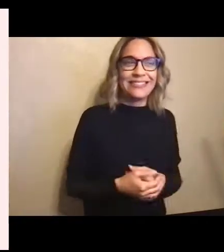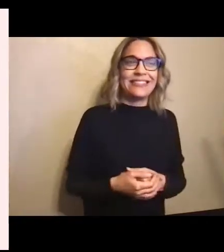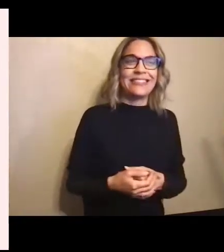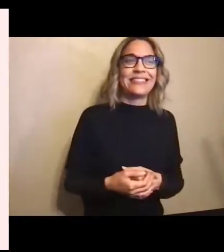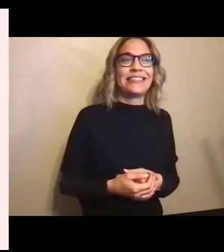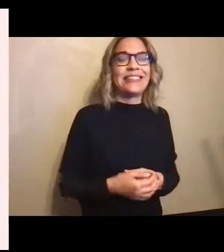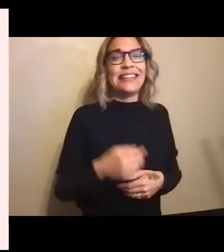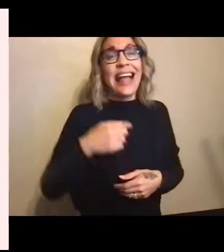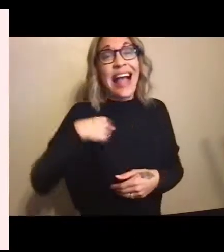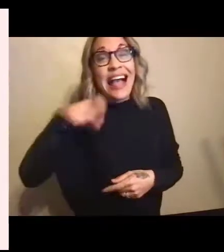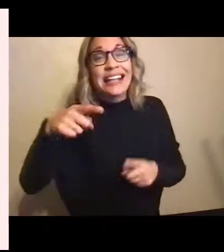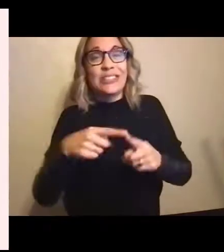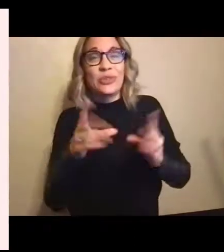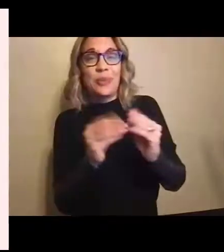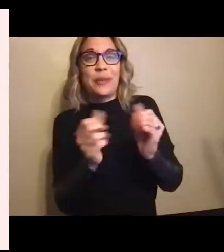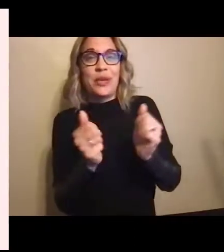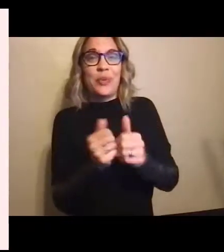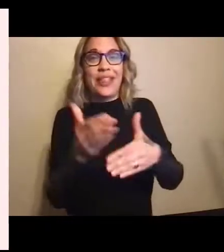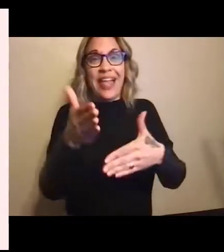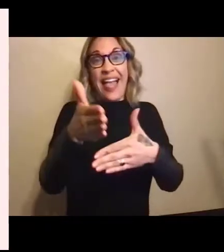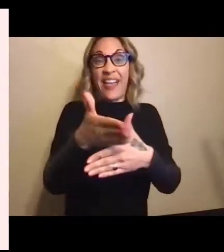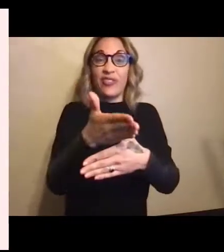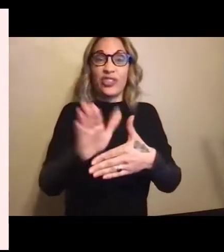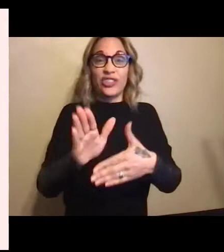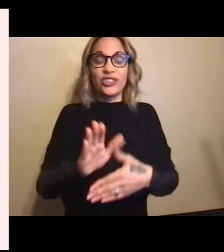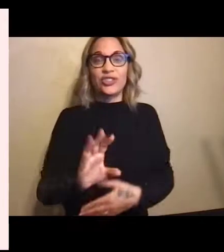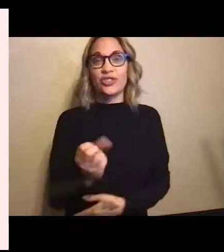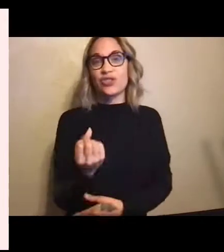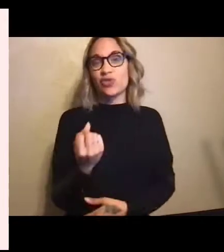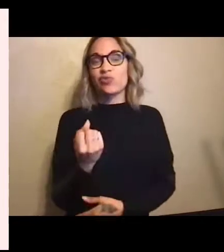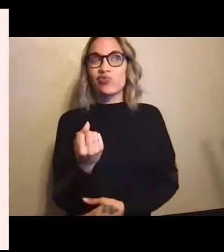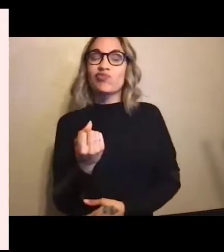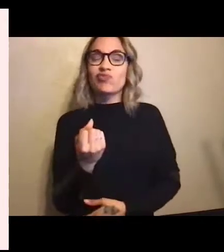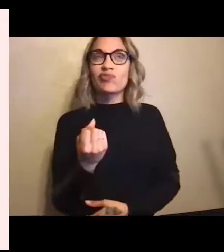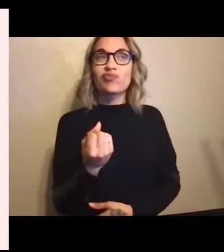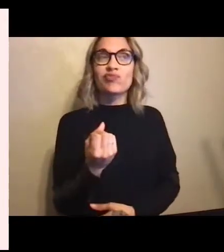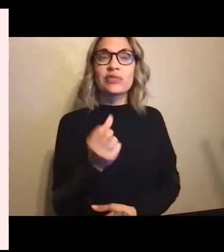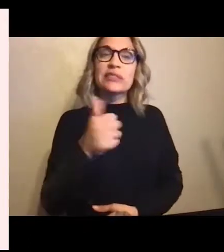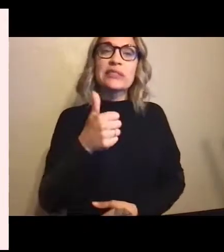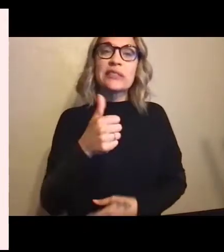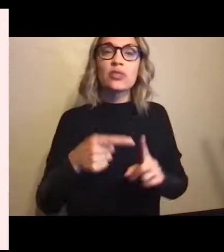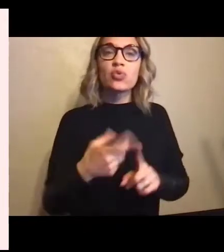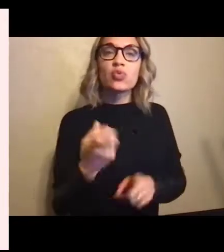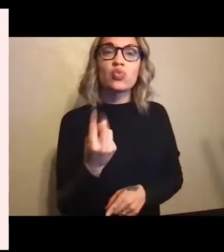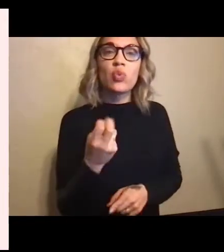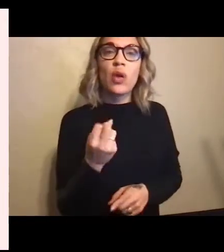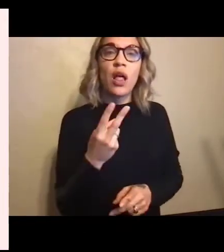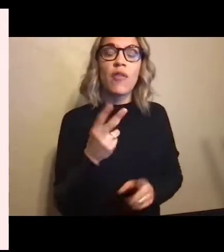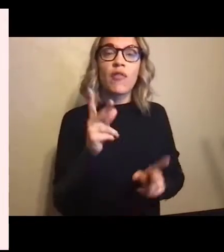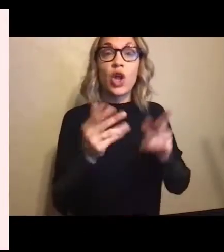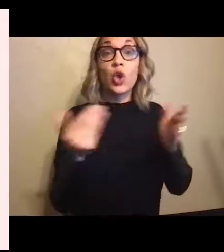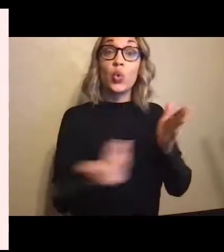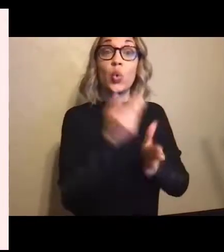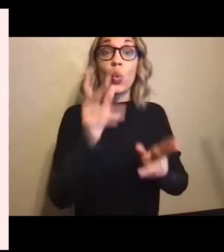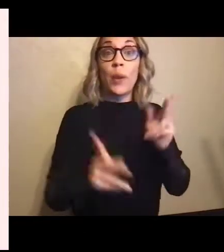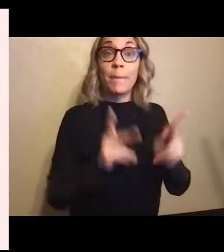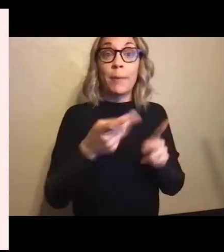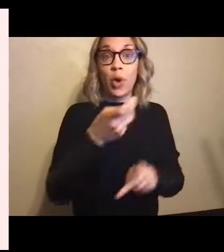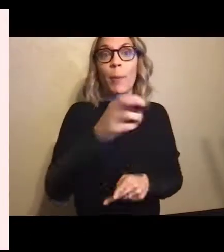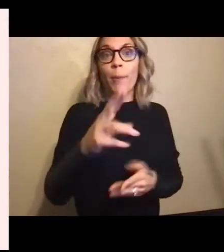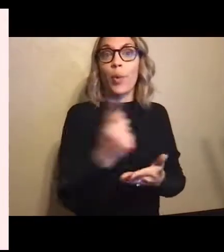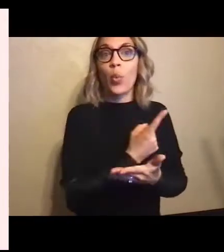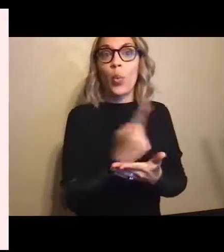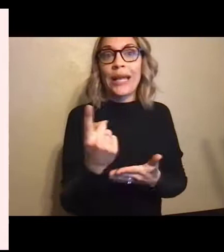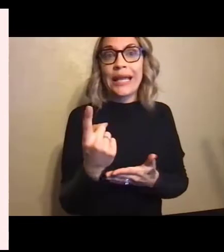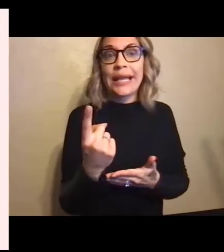achieve my goals, spending all this time doing this. And on average, I probably meet with 10